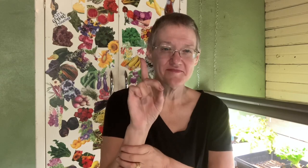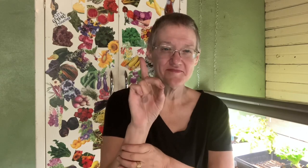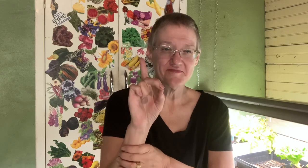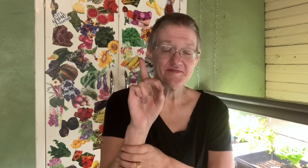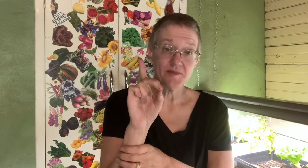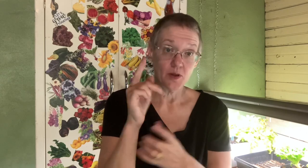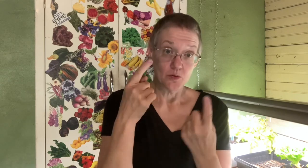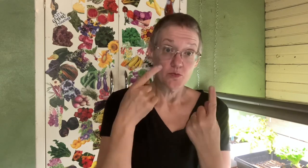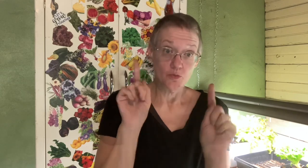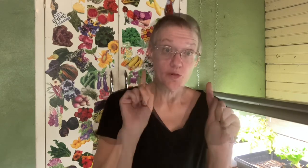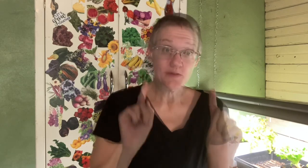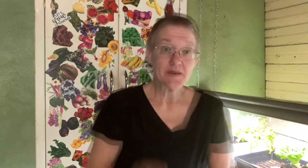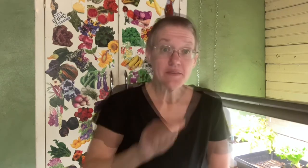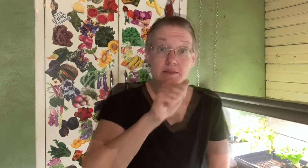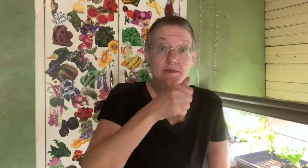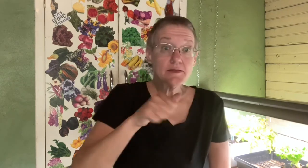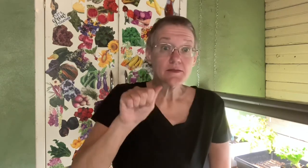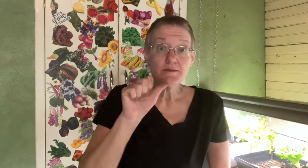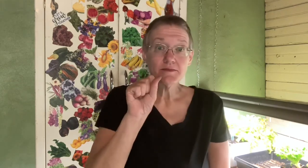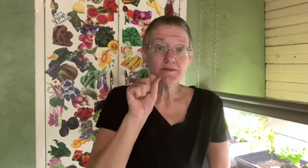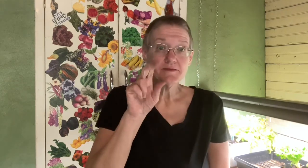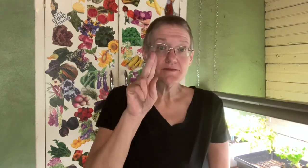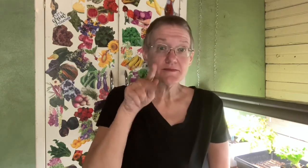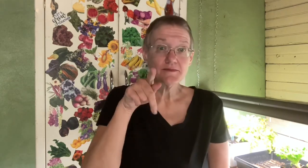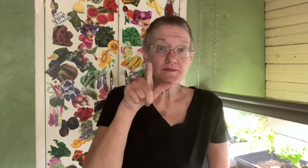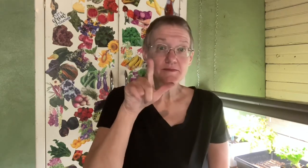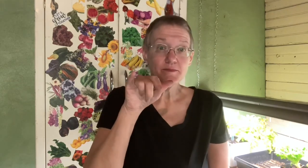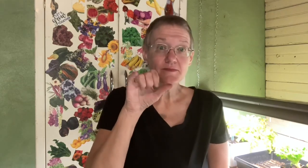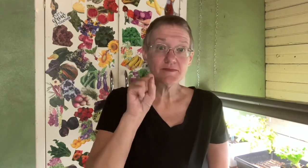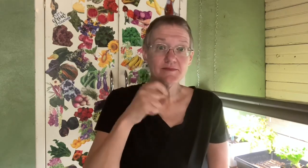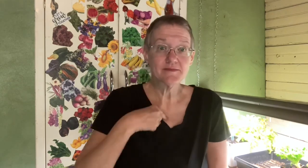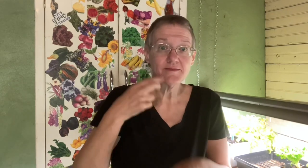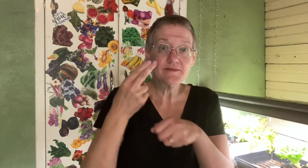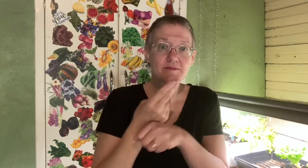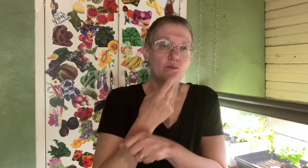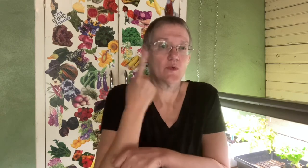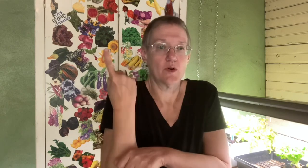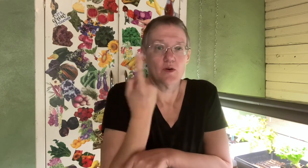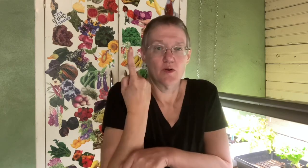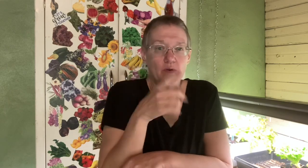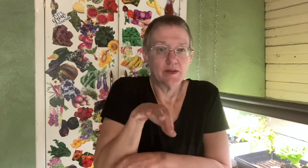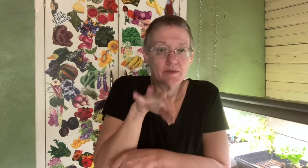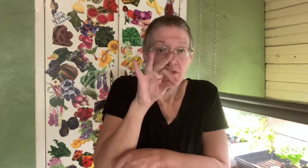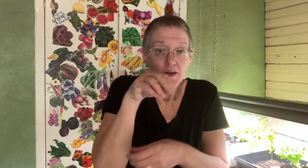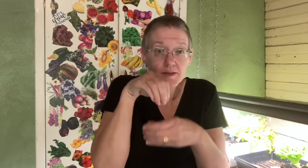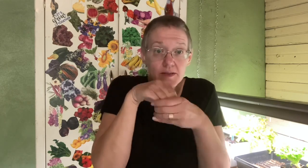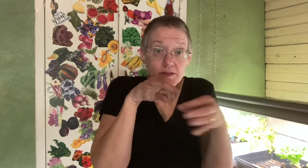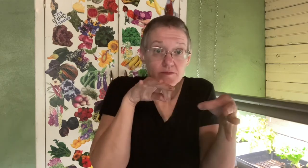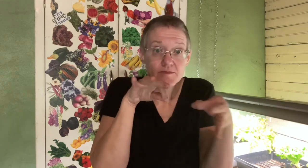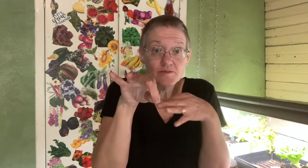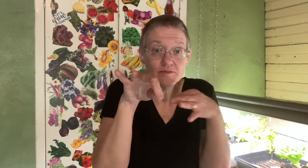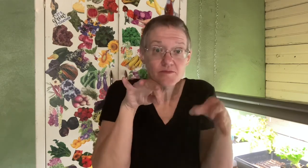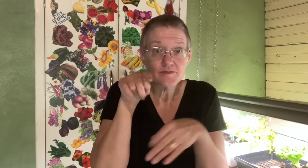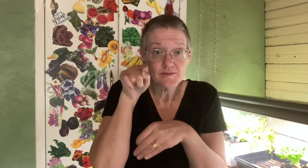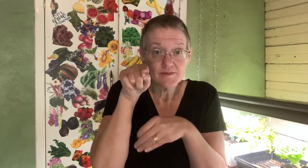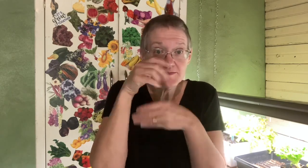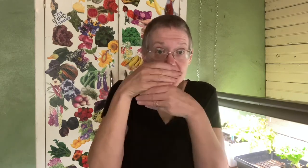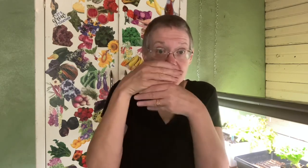cord. Now, any supplies that I use, you can always look down in the video